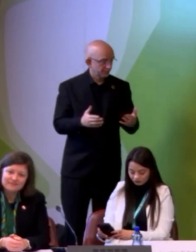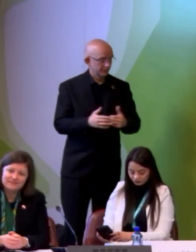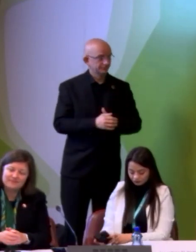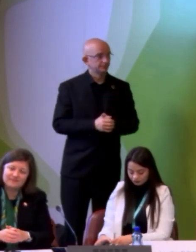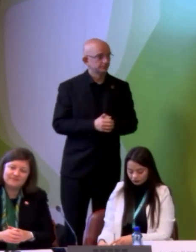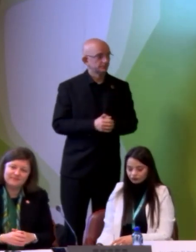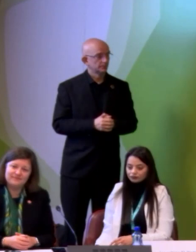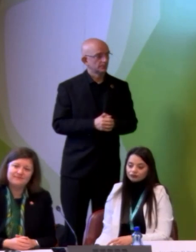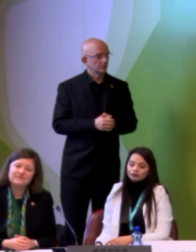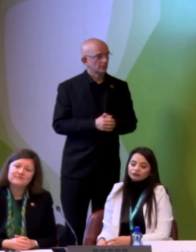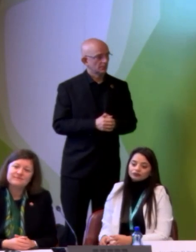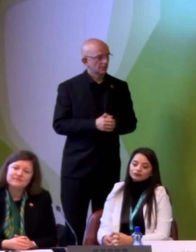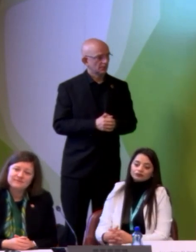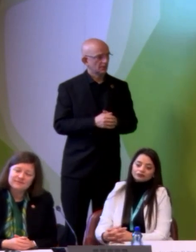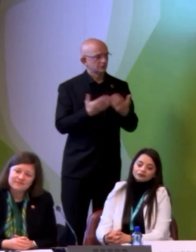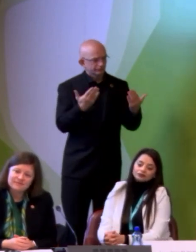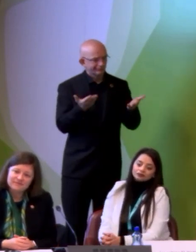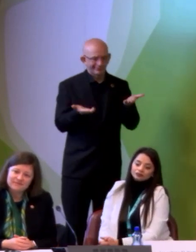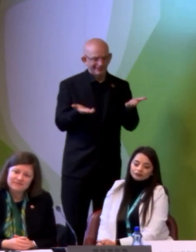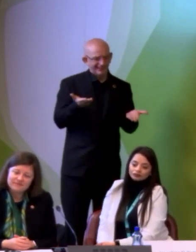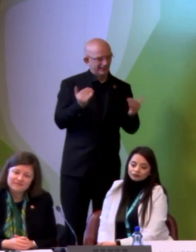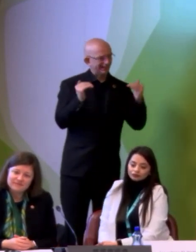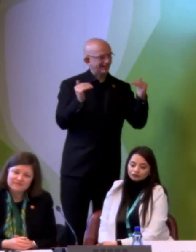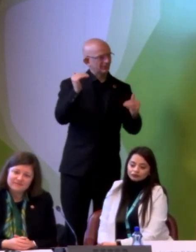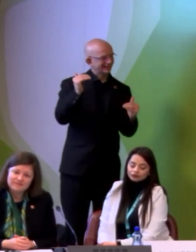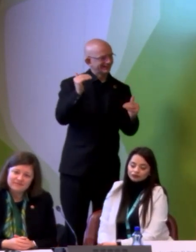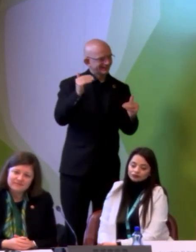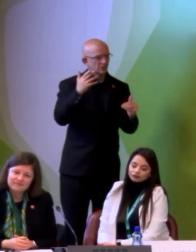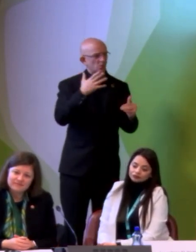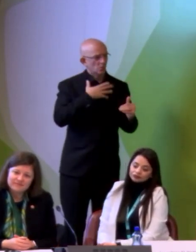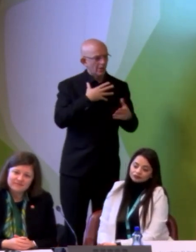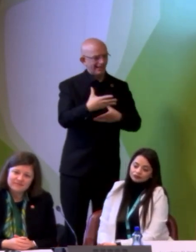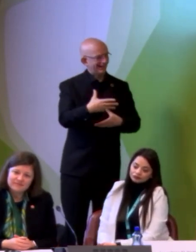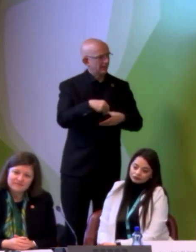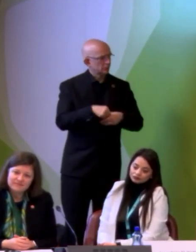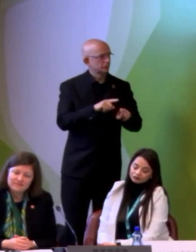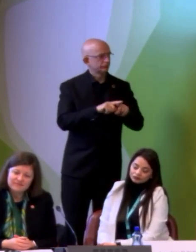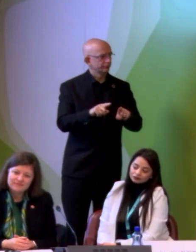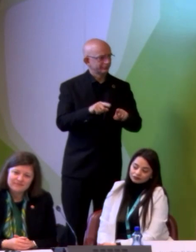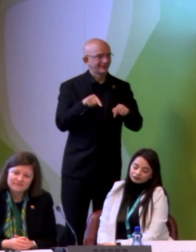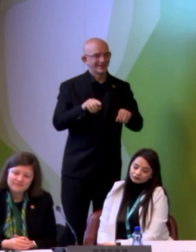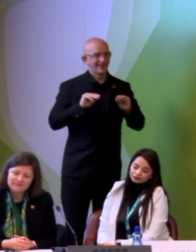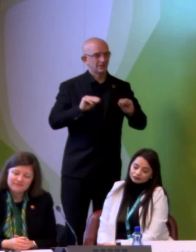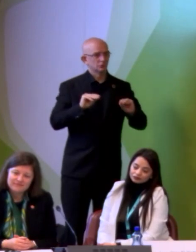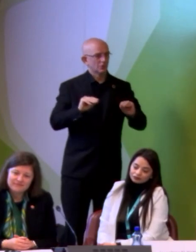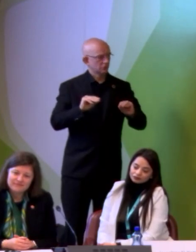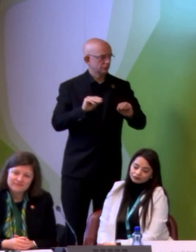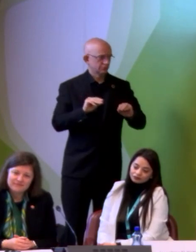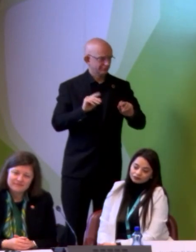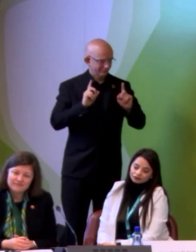Equity and inclusion at Education Cannot Wait are central to our work internally and also through our investments